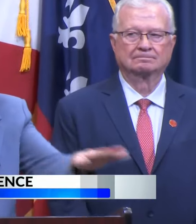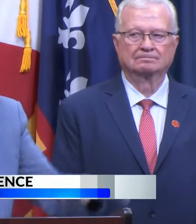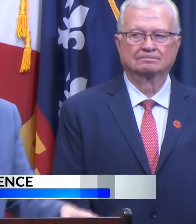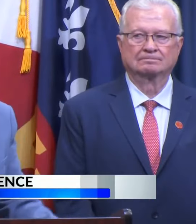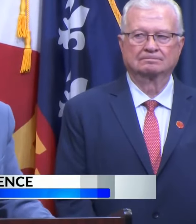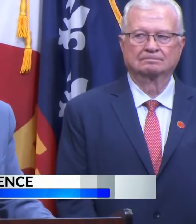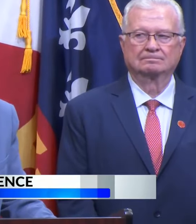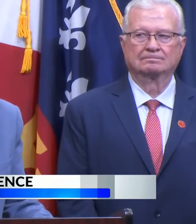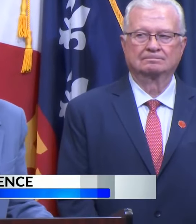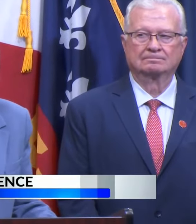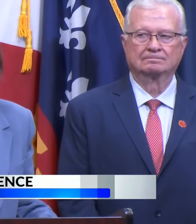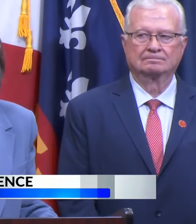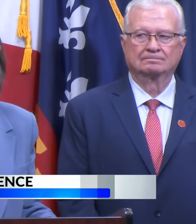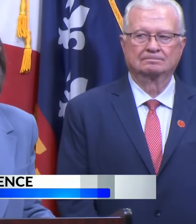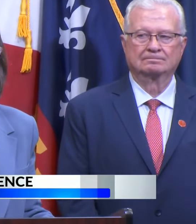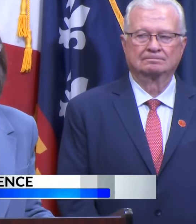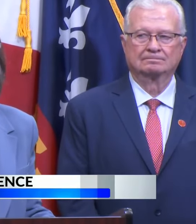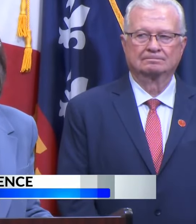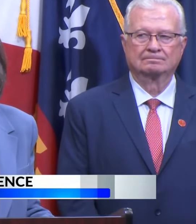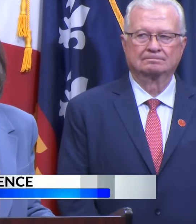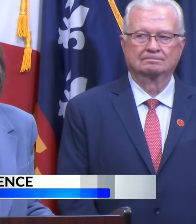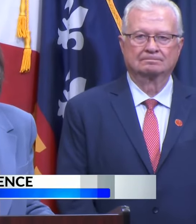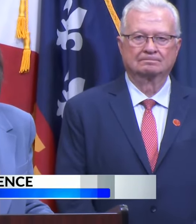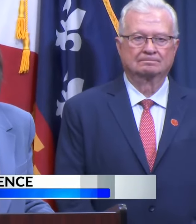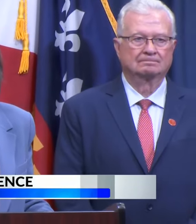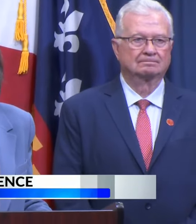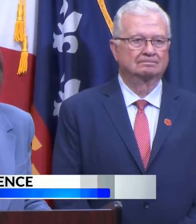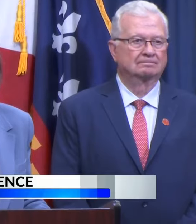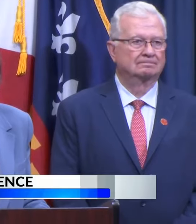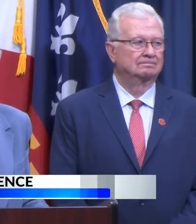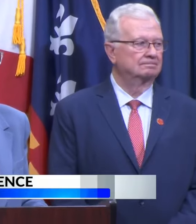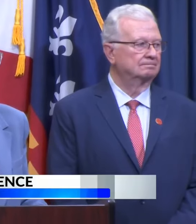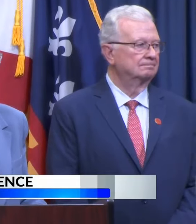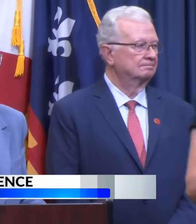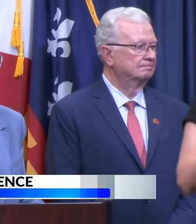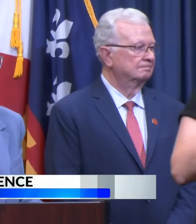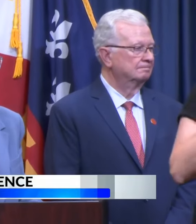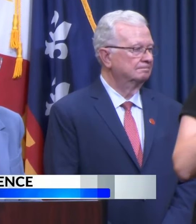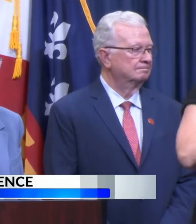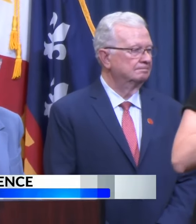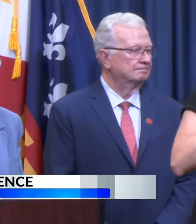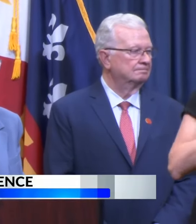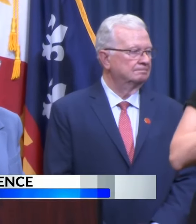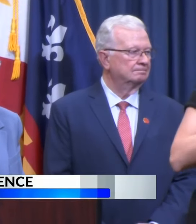as the overall response. Yes.